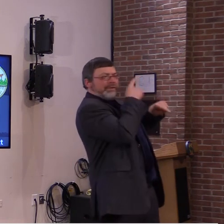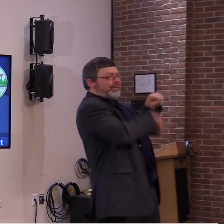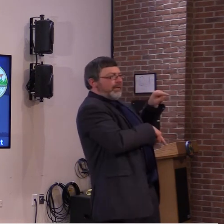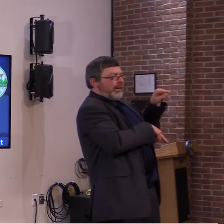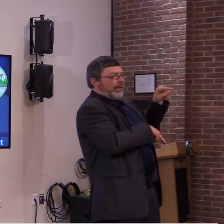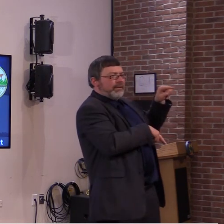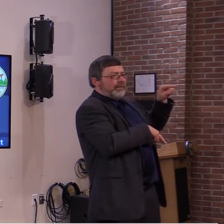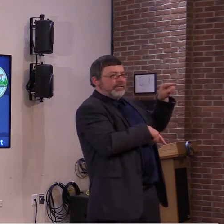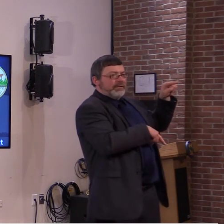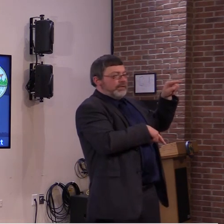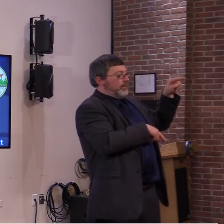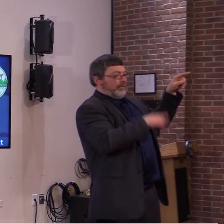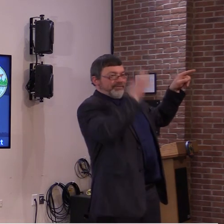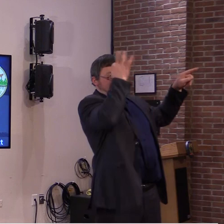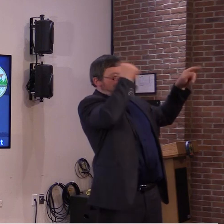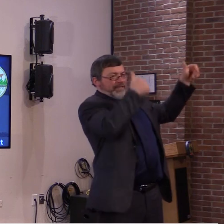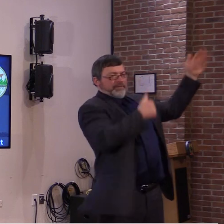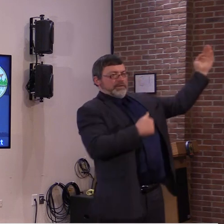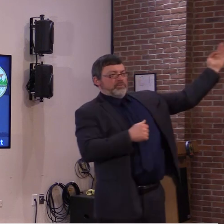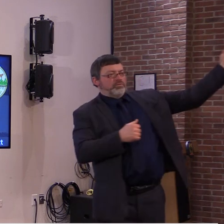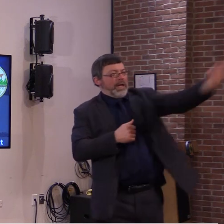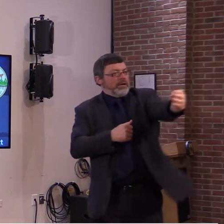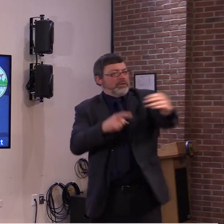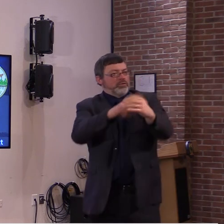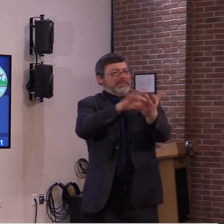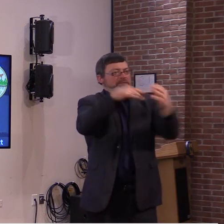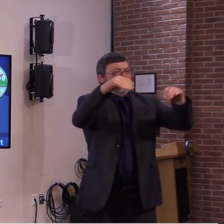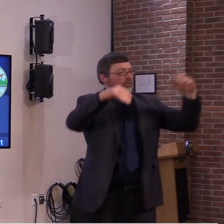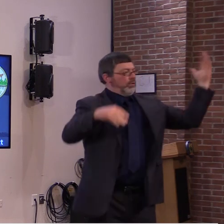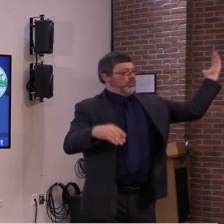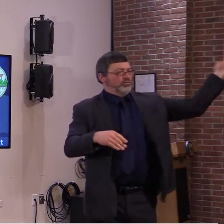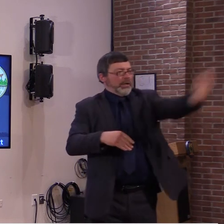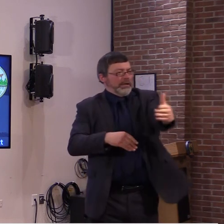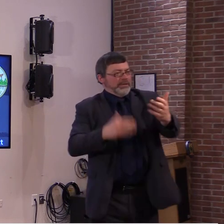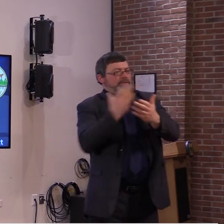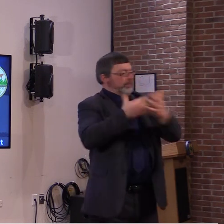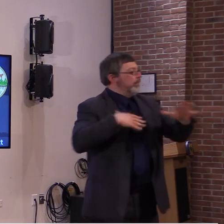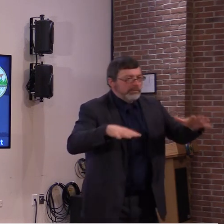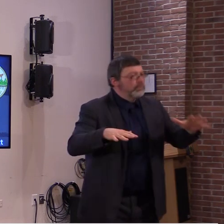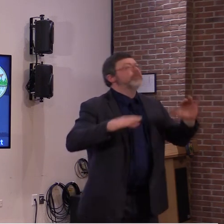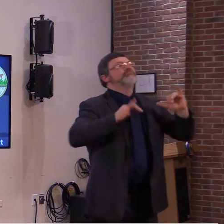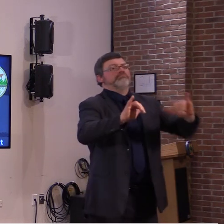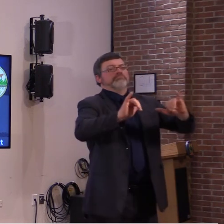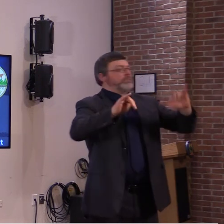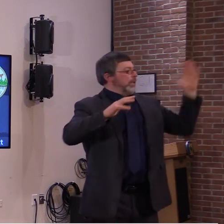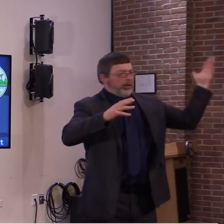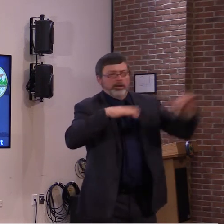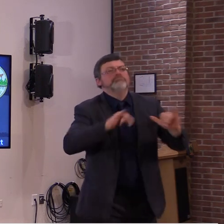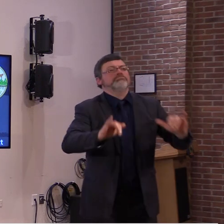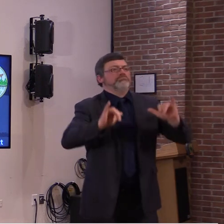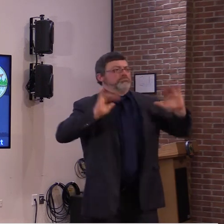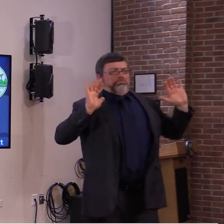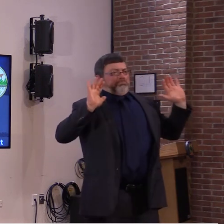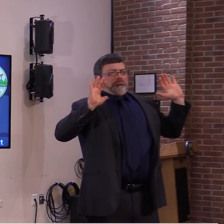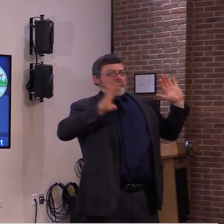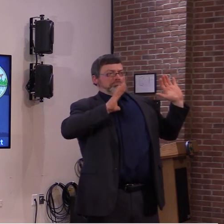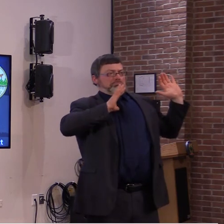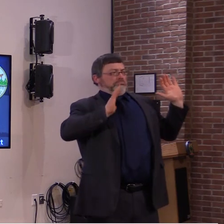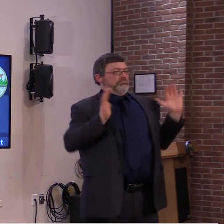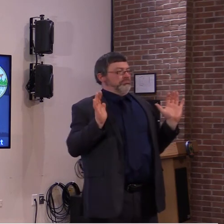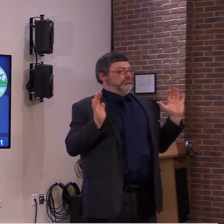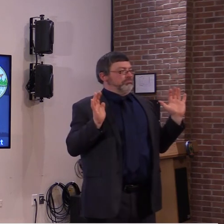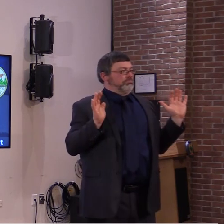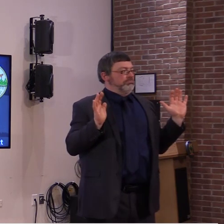And they're reporting. I kept coming back to. And they're reporting as well, is there's a 3-day lag in the reporting of the